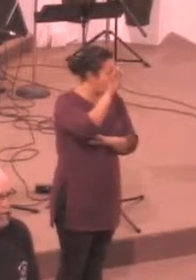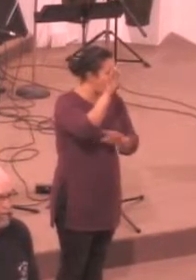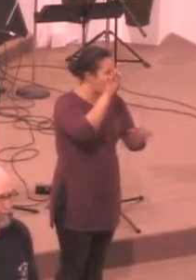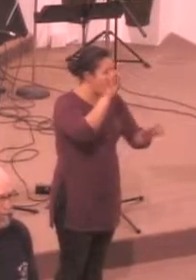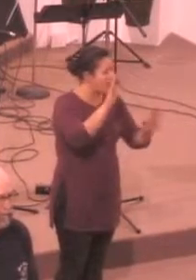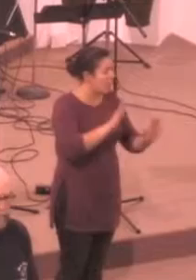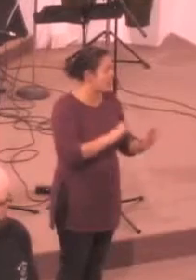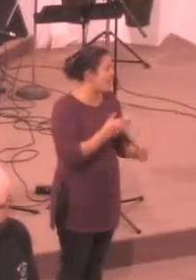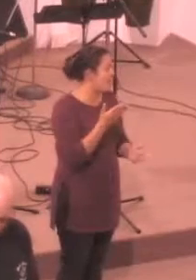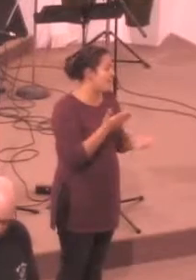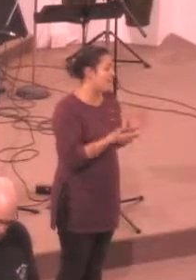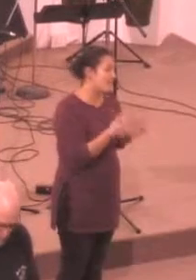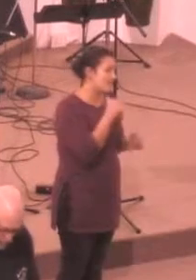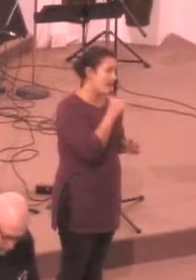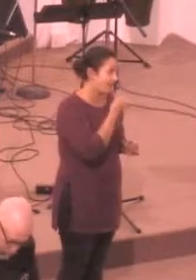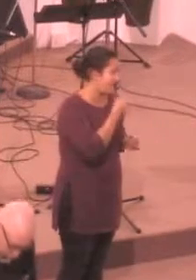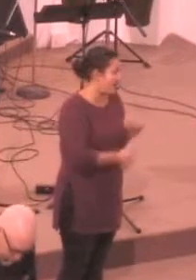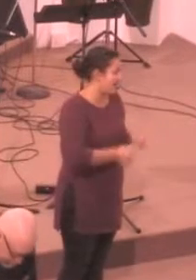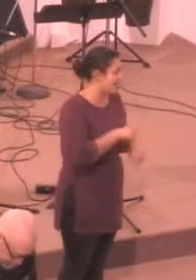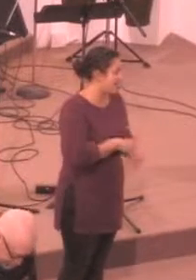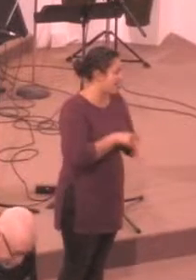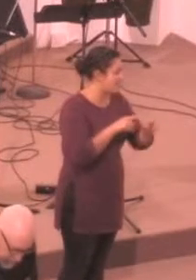you will hear from him. So,